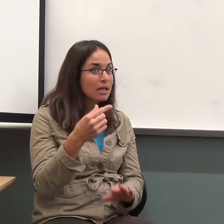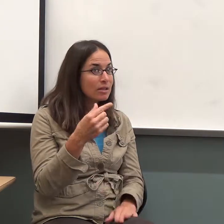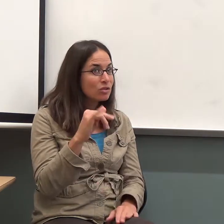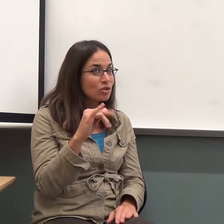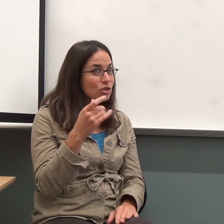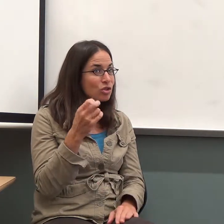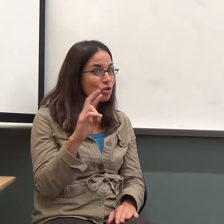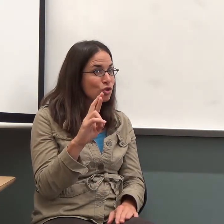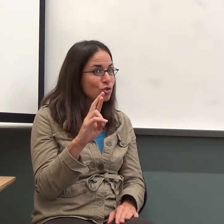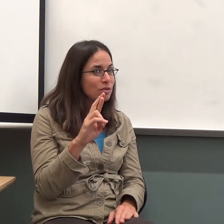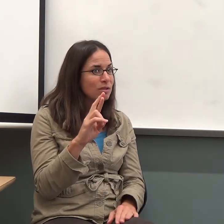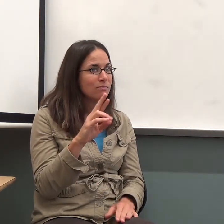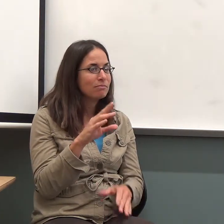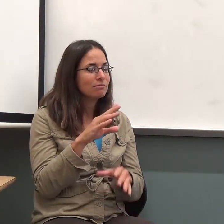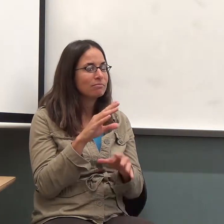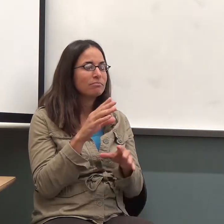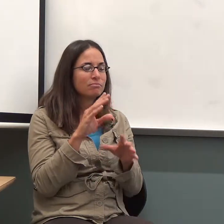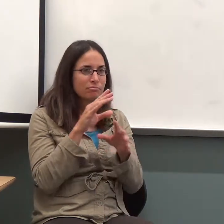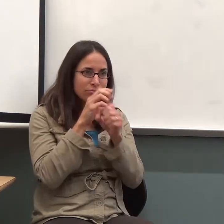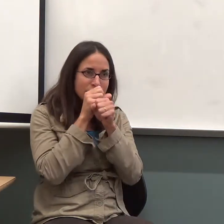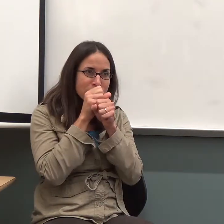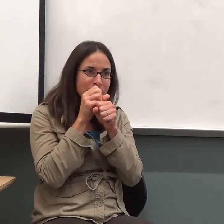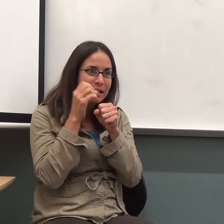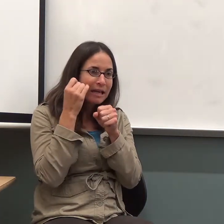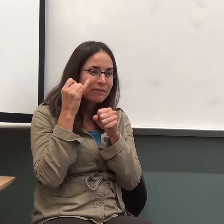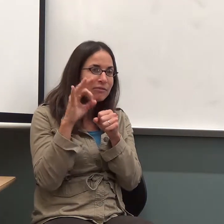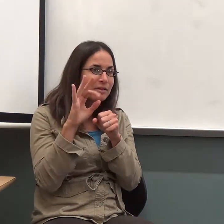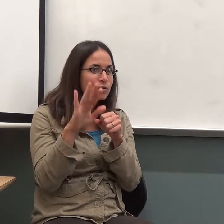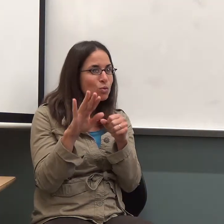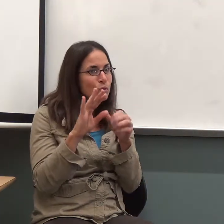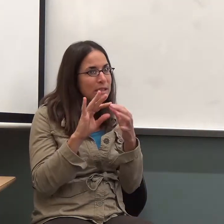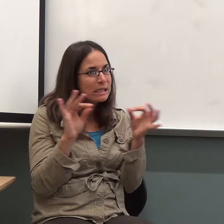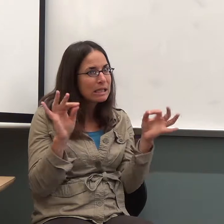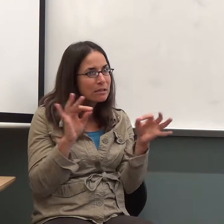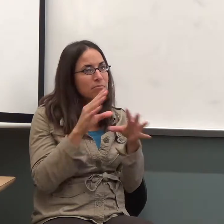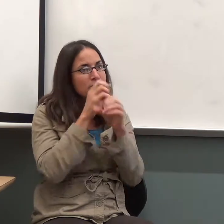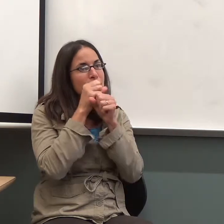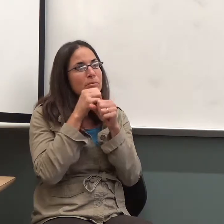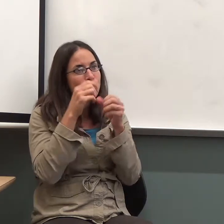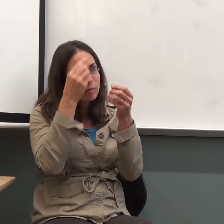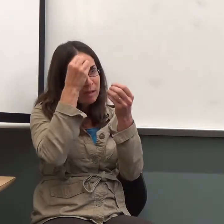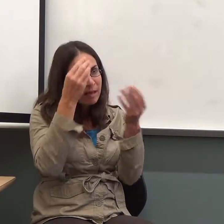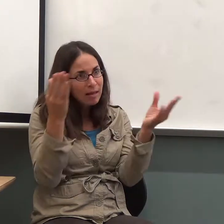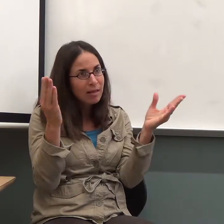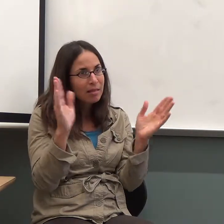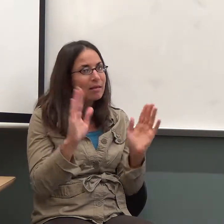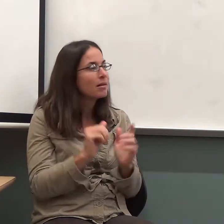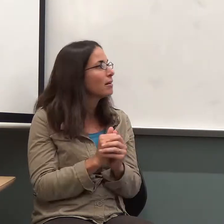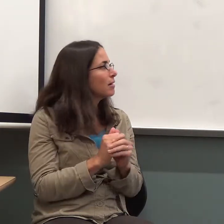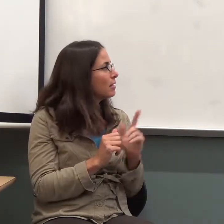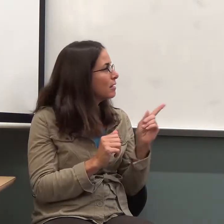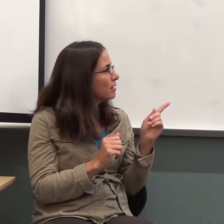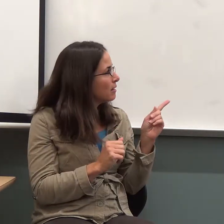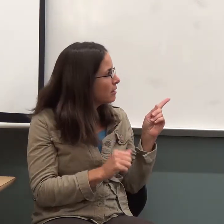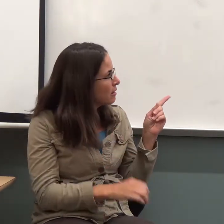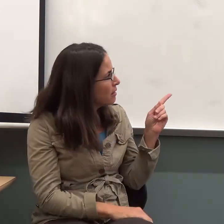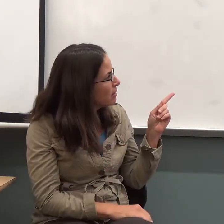I wasn't saying that to you. The circumstances regarding snoring are, and then this person put a question mark, okay? Now,